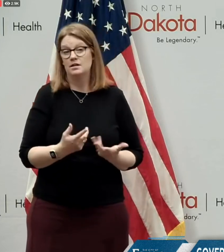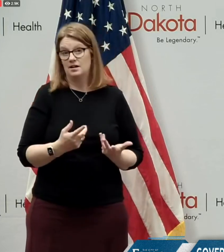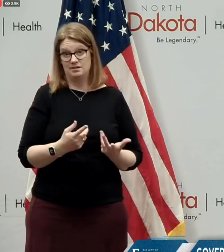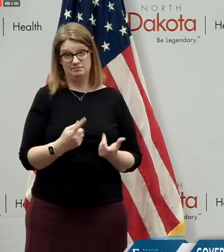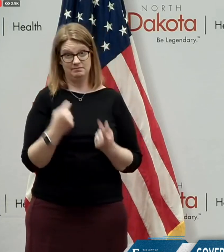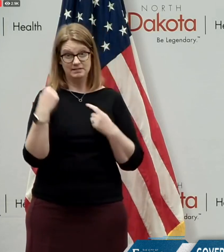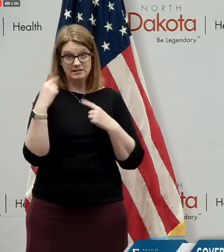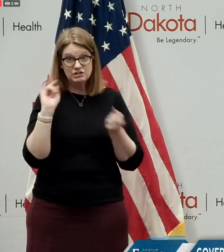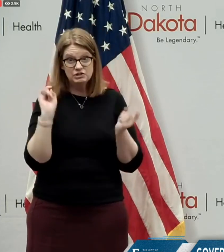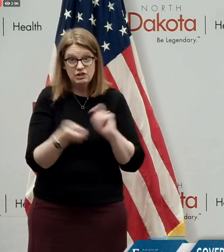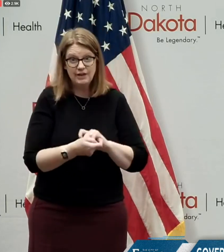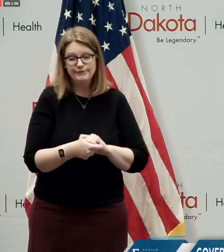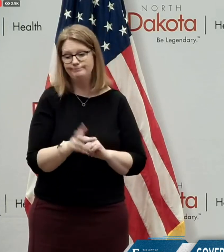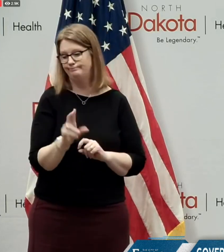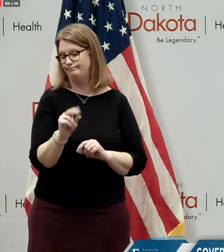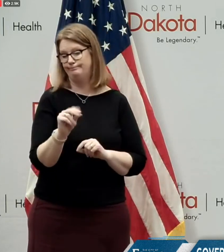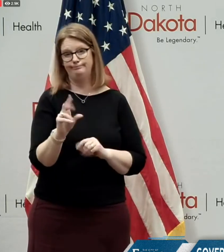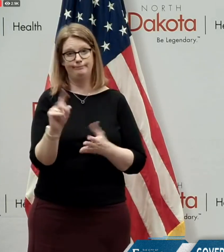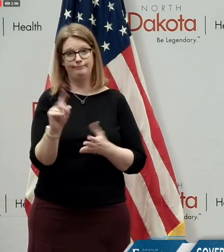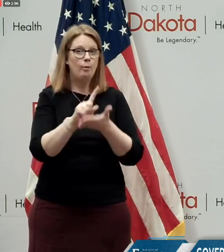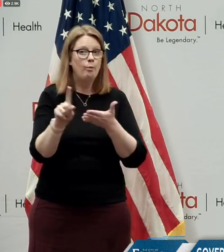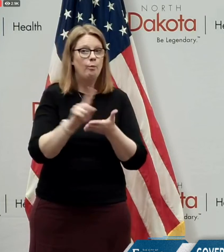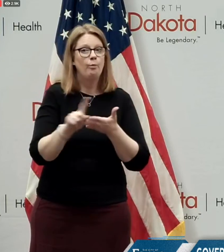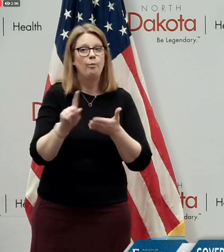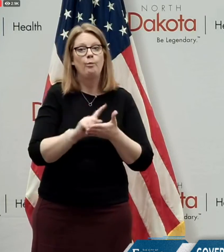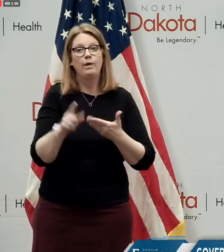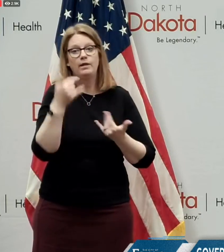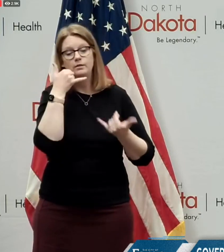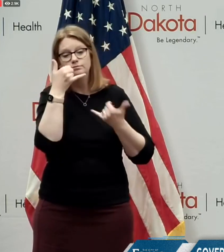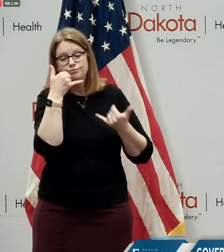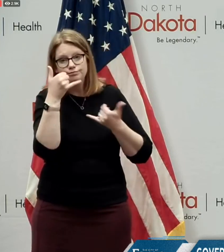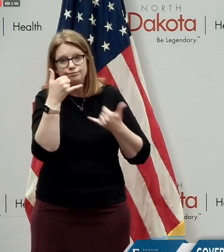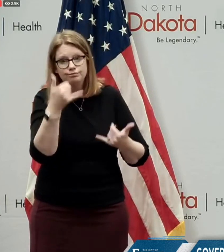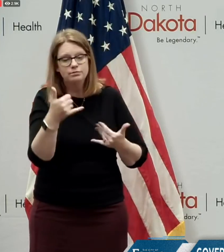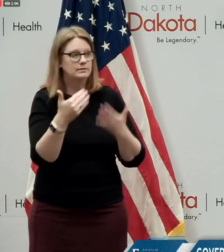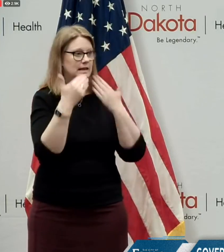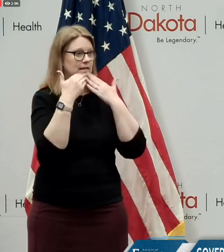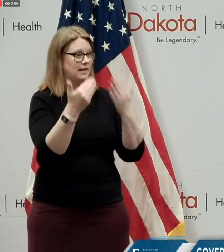changed. We still continue those weekly calls. I'm so thankful